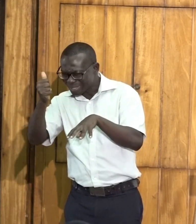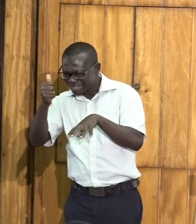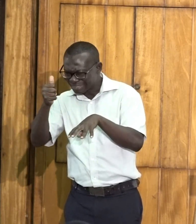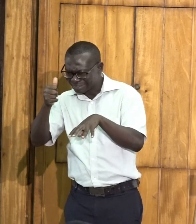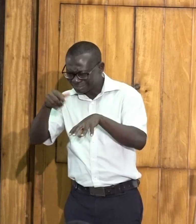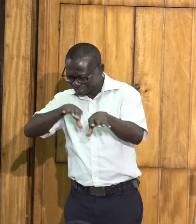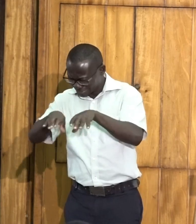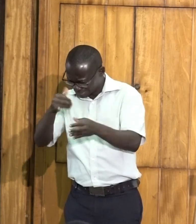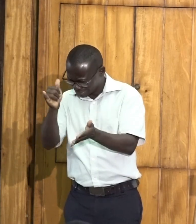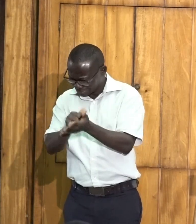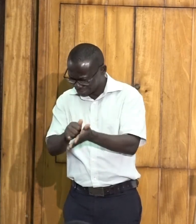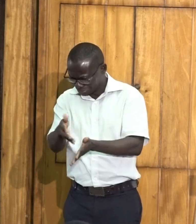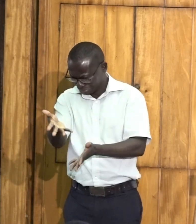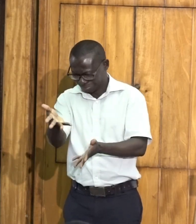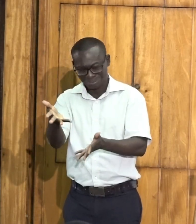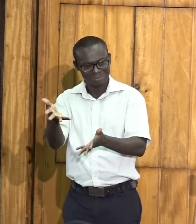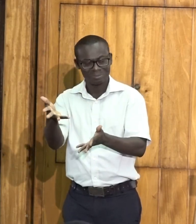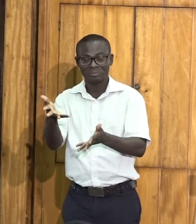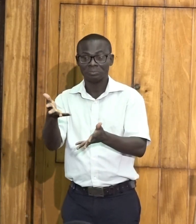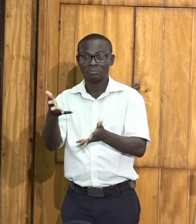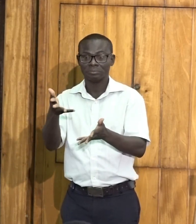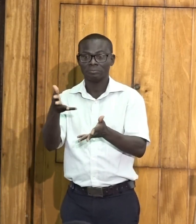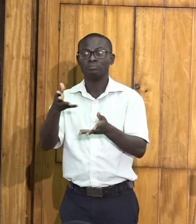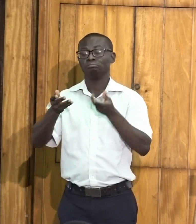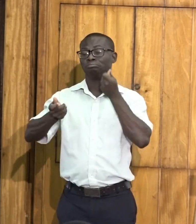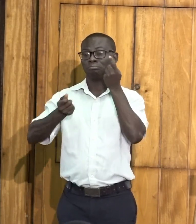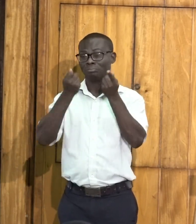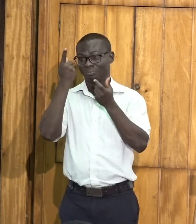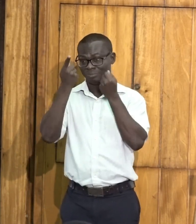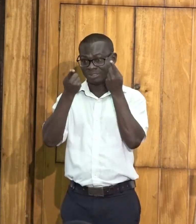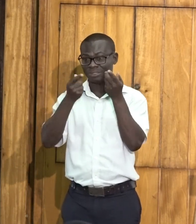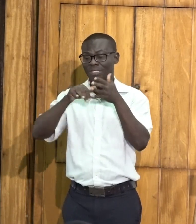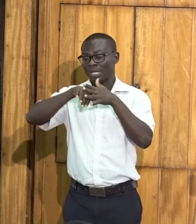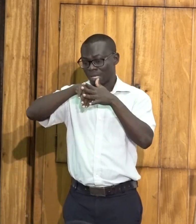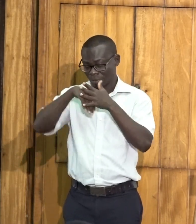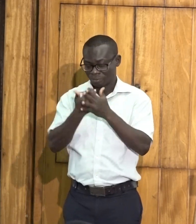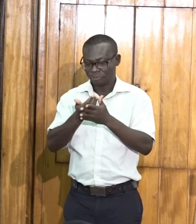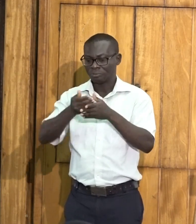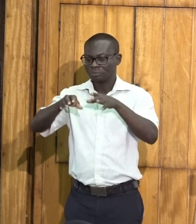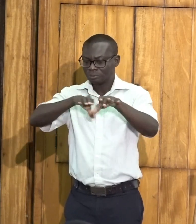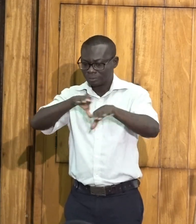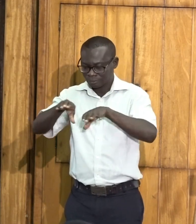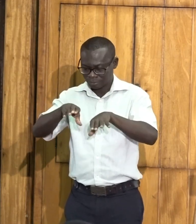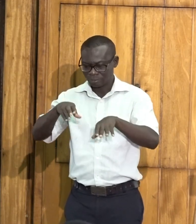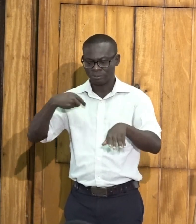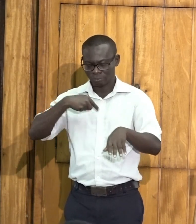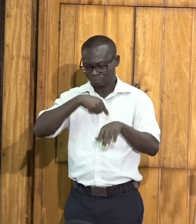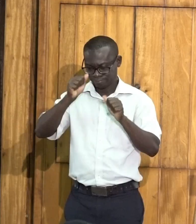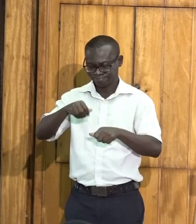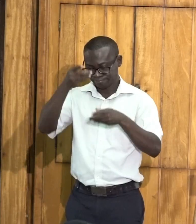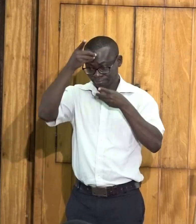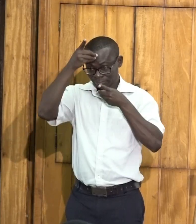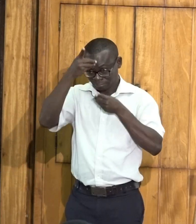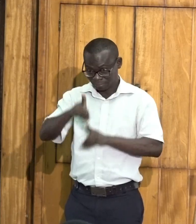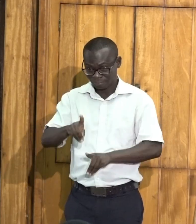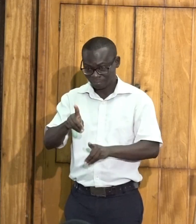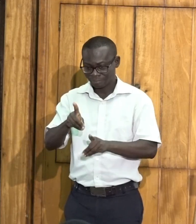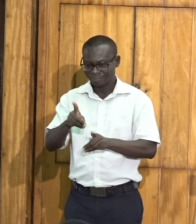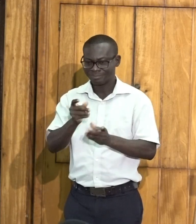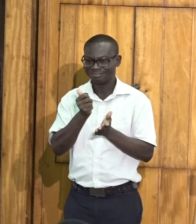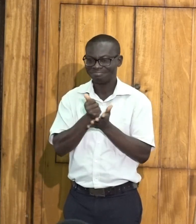way. And when we understand why it's being done that way, then we can make suggestions to improve access to